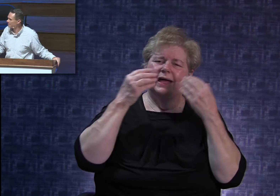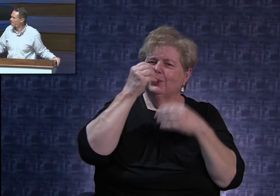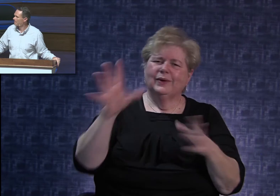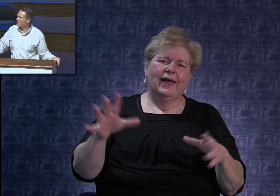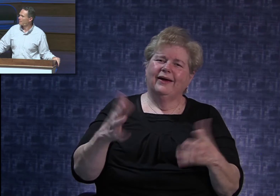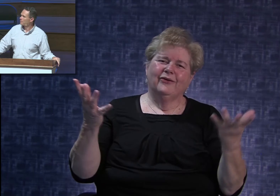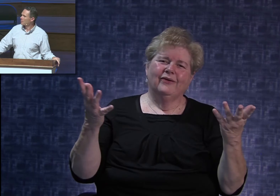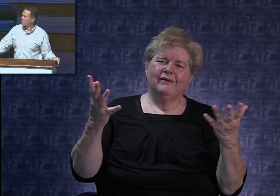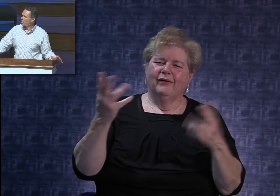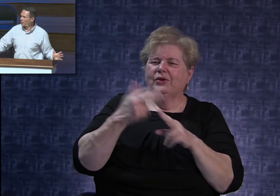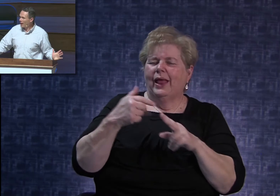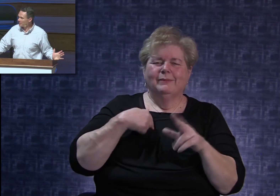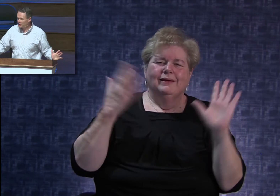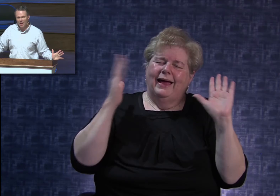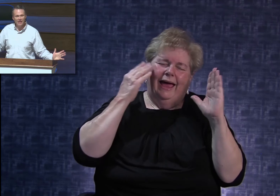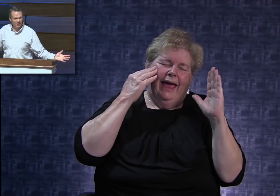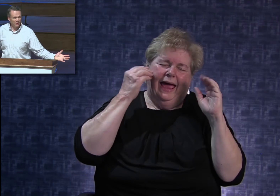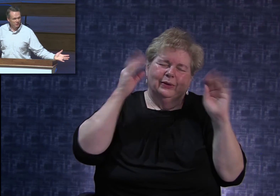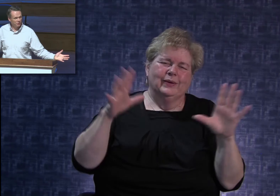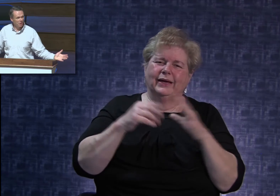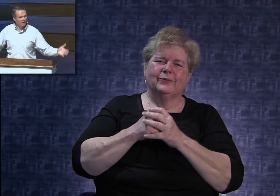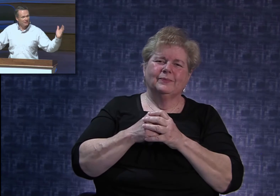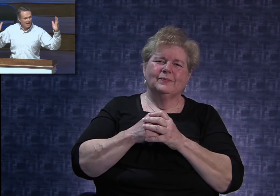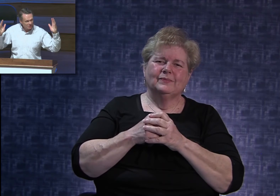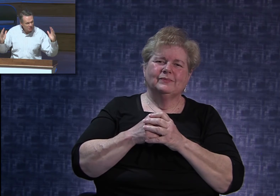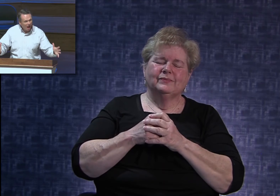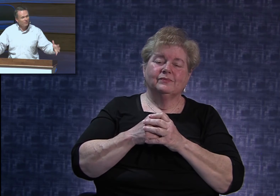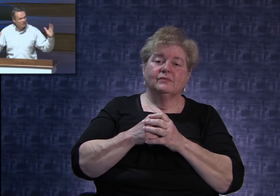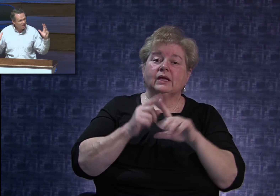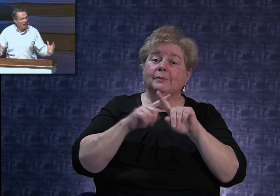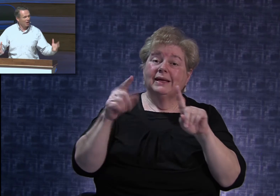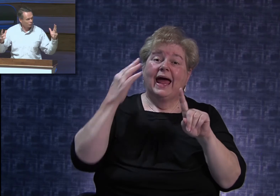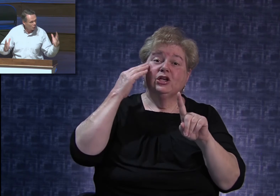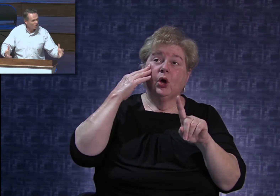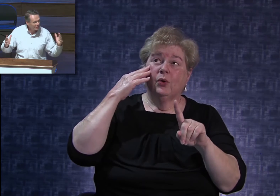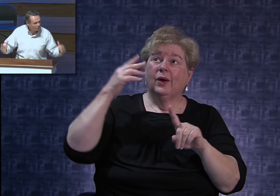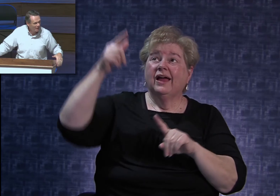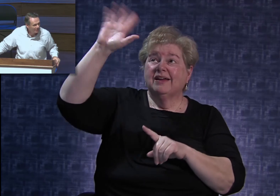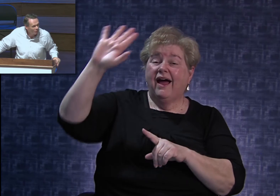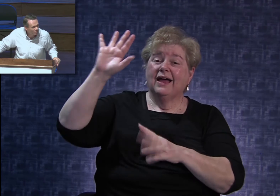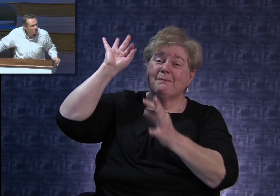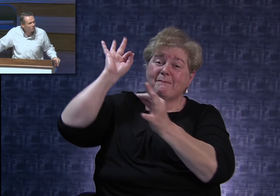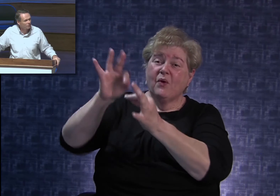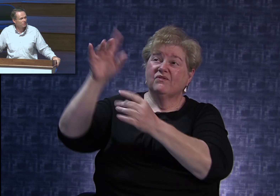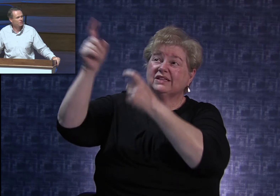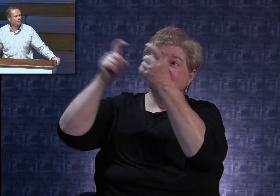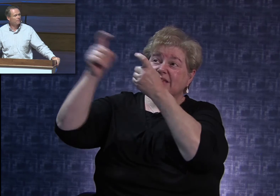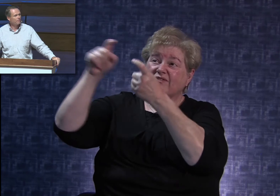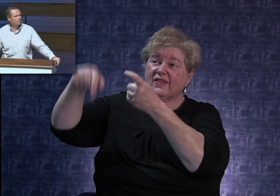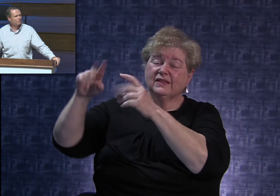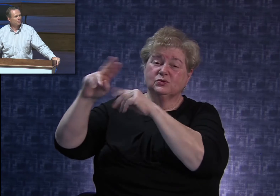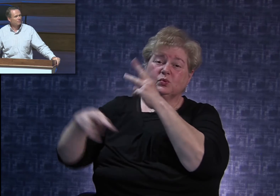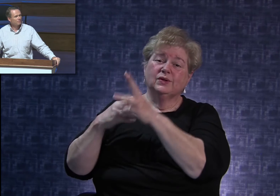fine. But what I would say is, there is a sovereign God ruling and reigning over this universe.